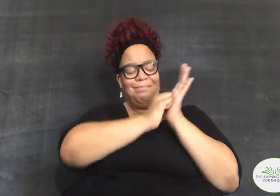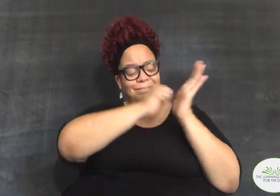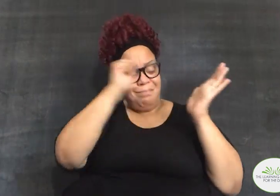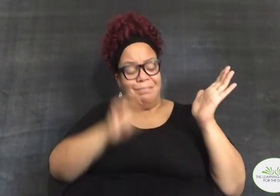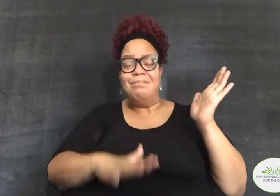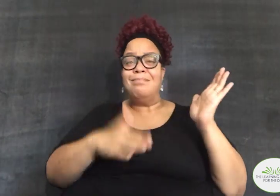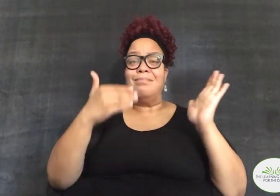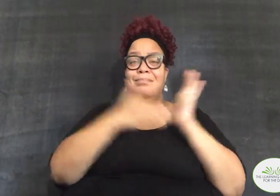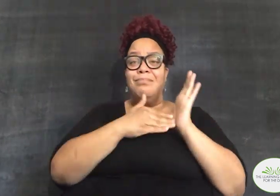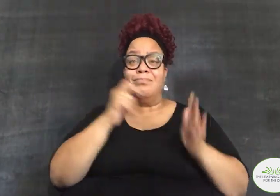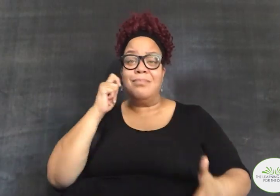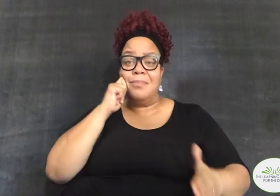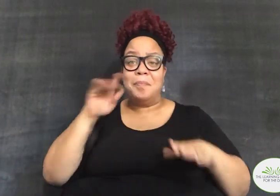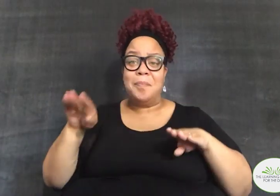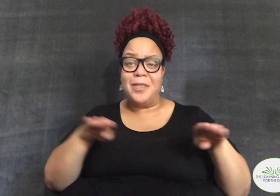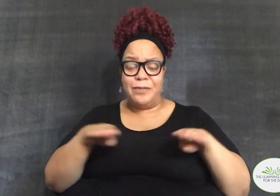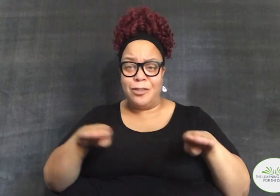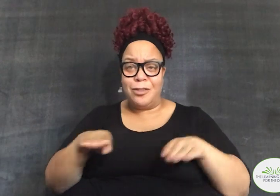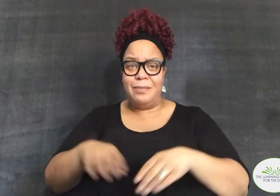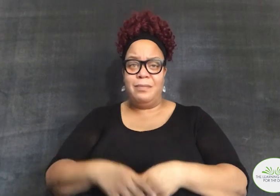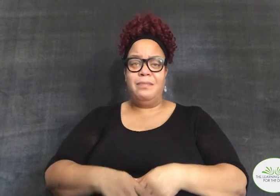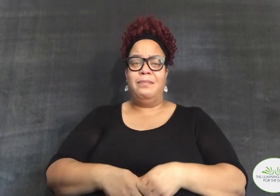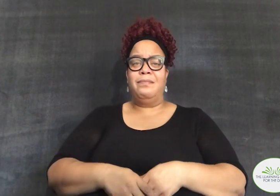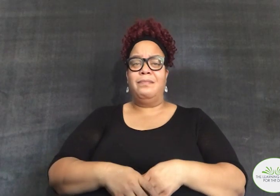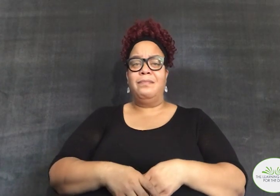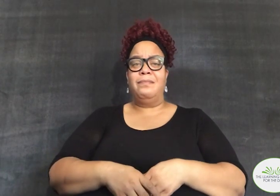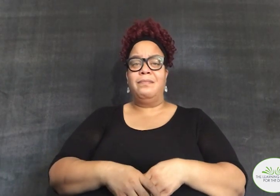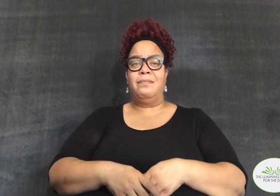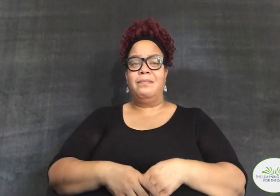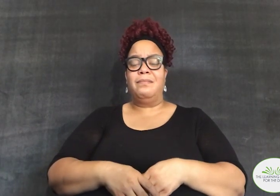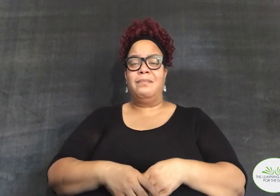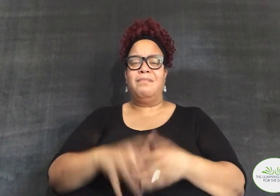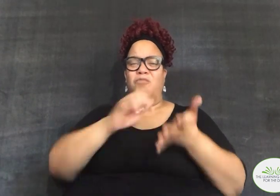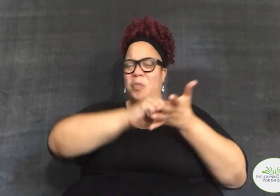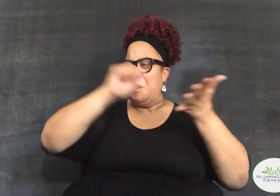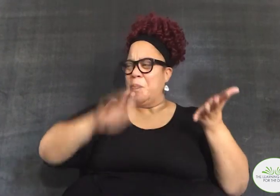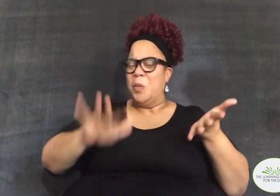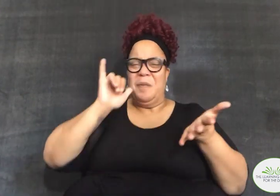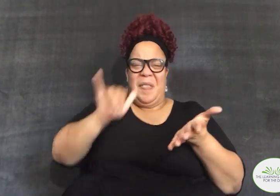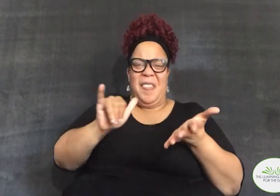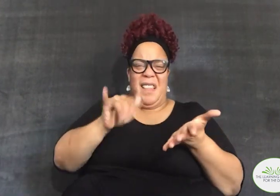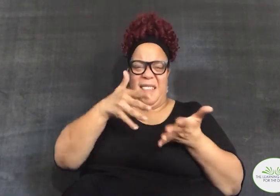the tattooed stereotype from every racialized body.